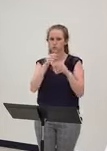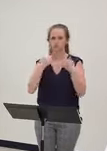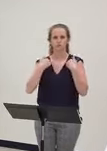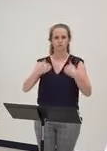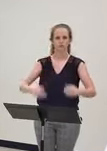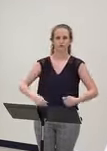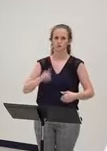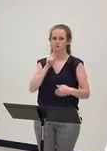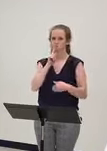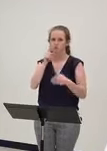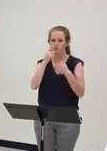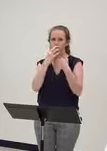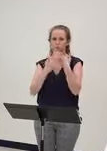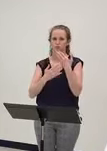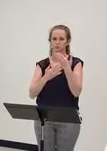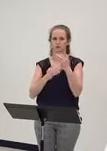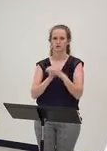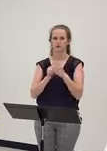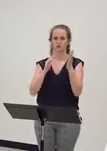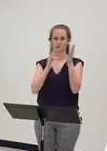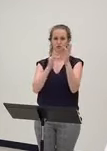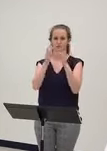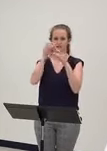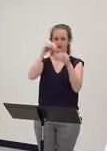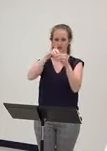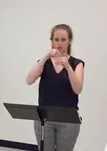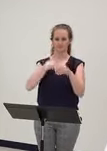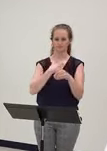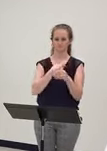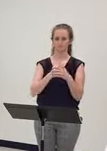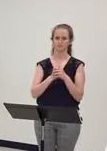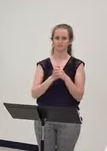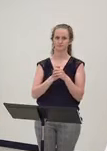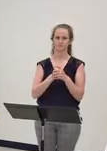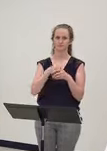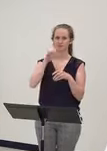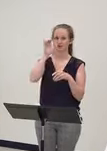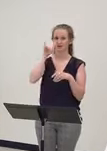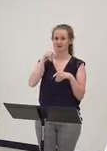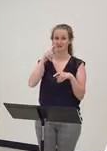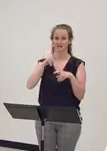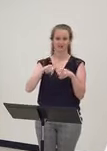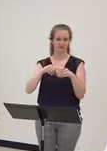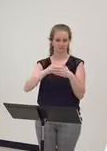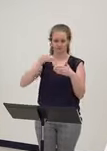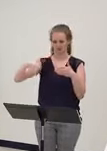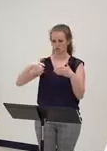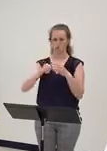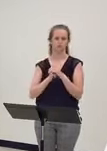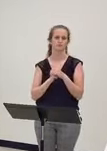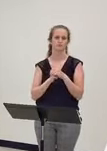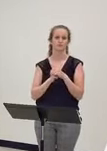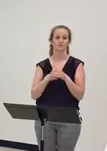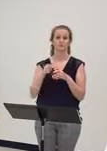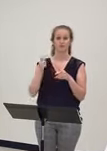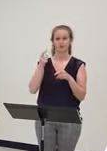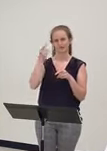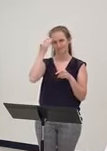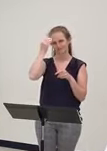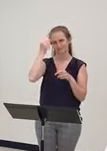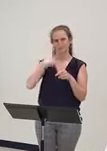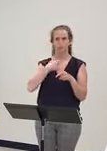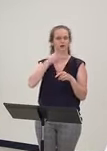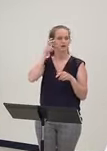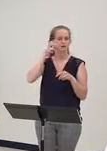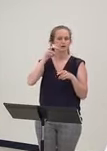and his true blood, and he is in us. And that cannot be taken away. And you know, we hear these